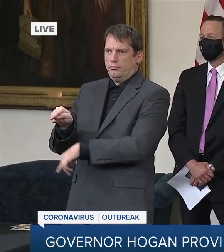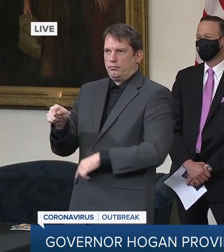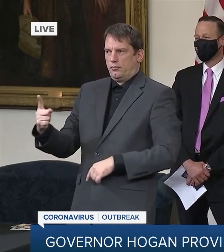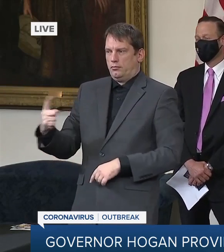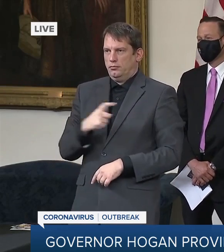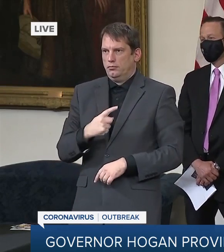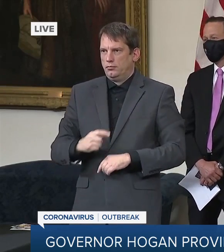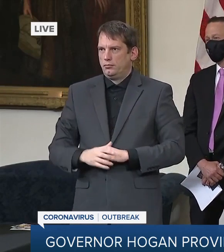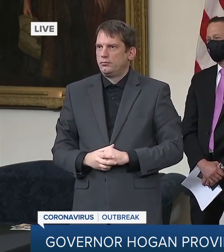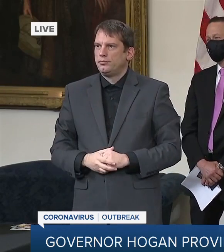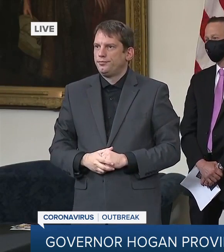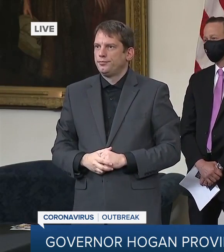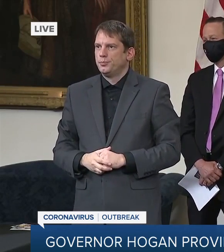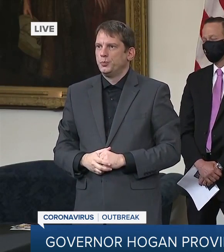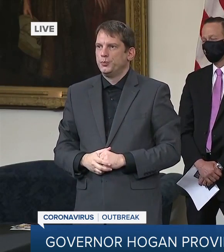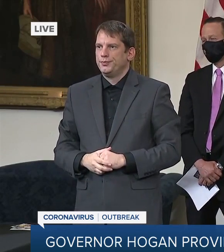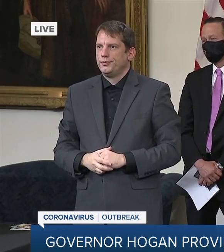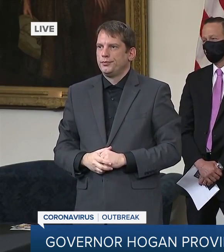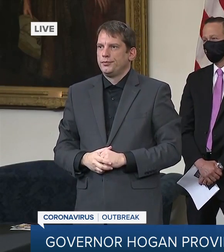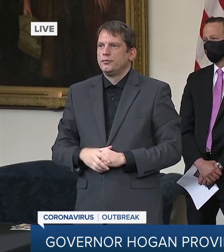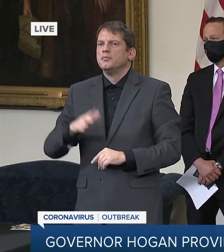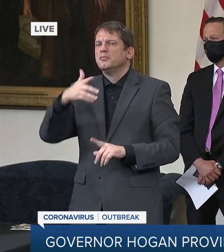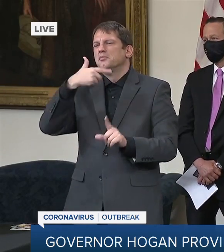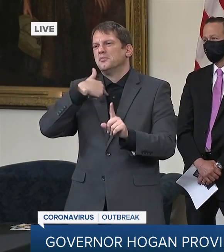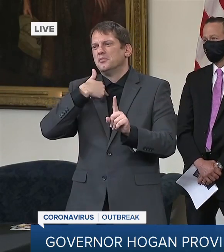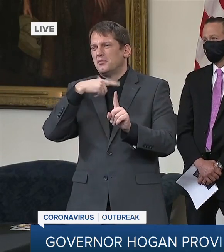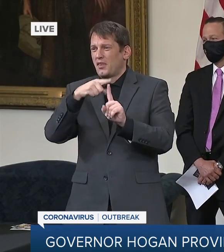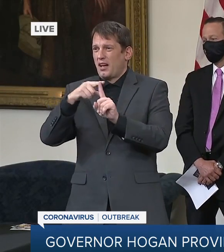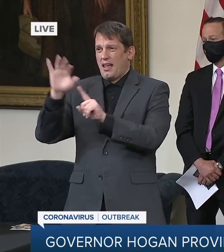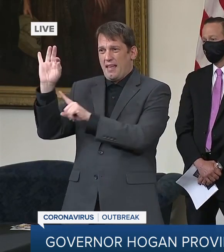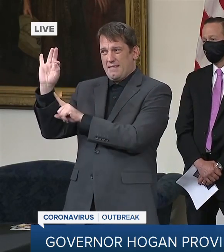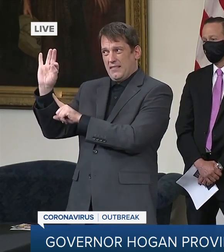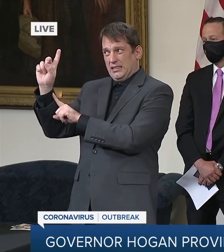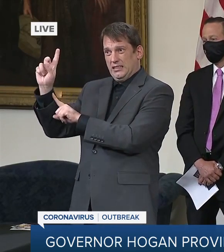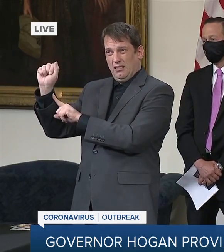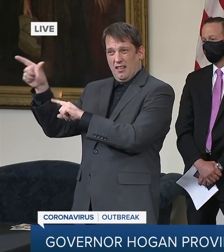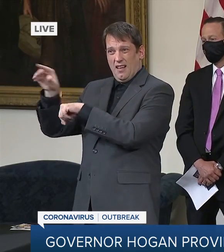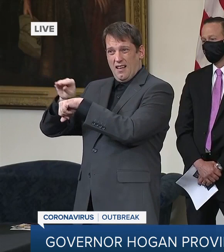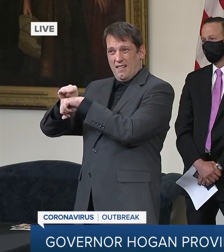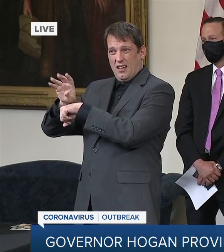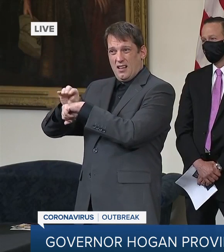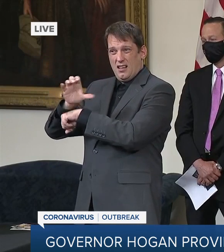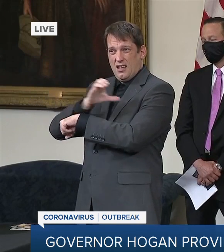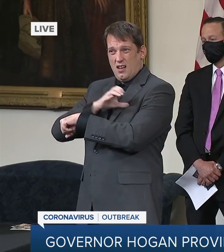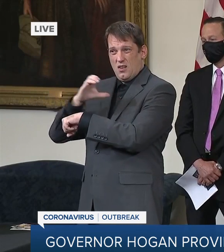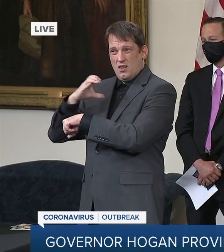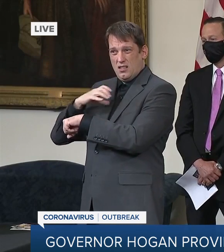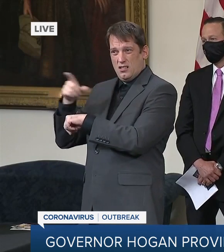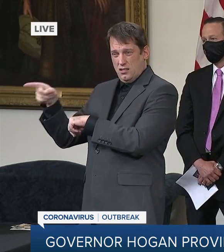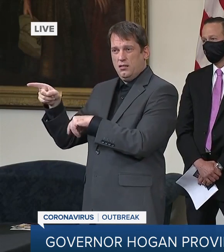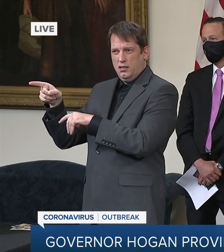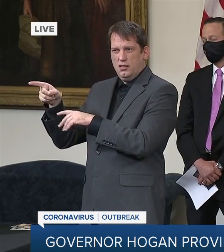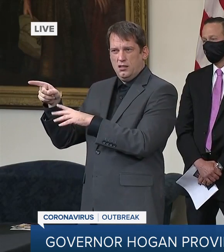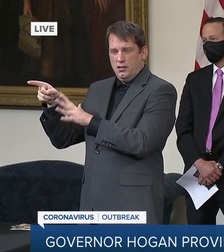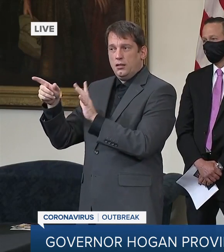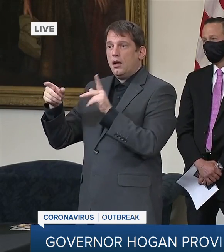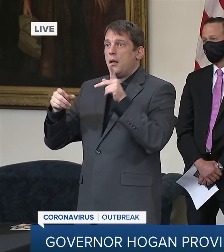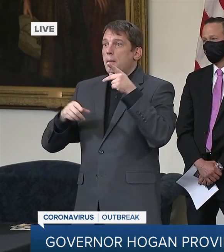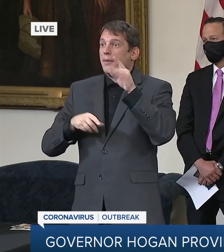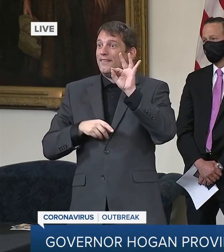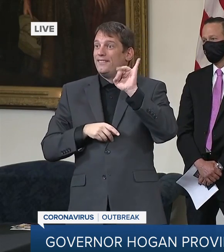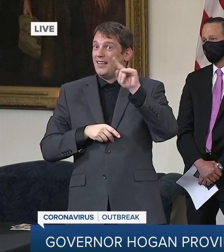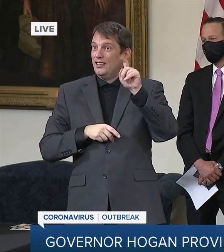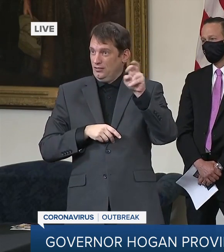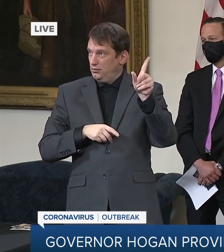the FDA advisory committee, which, like when they took up the Pfizer vaccine, they approved it while we were sitting in this room waiting. And I